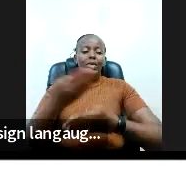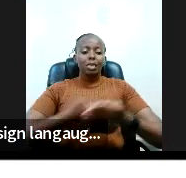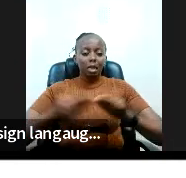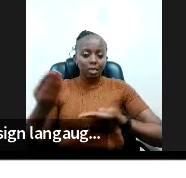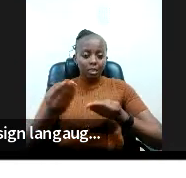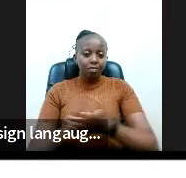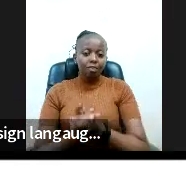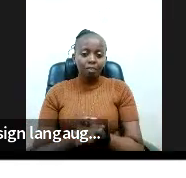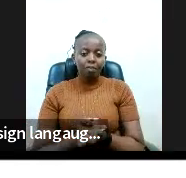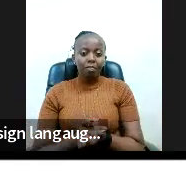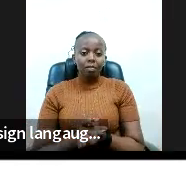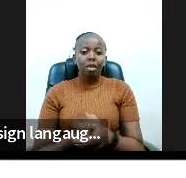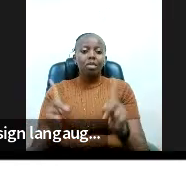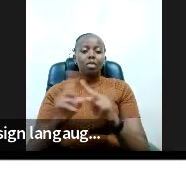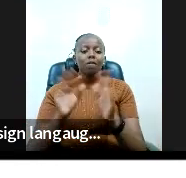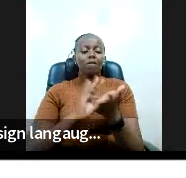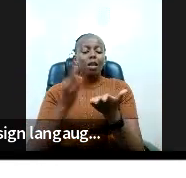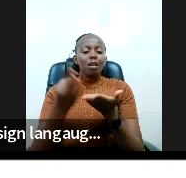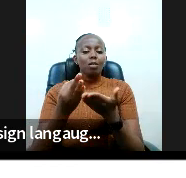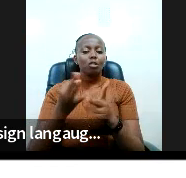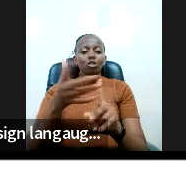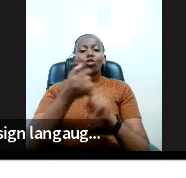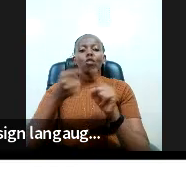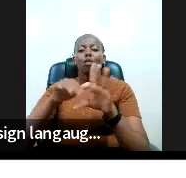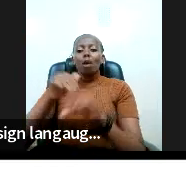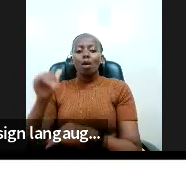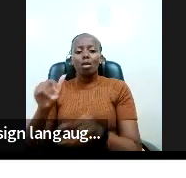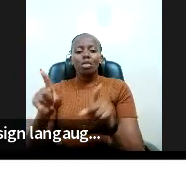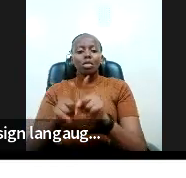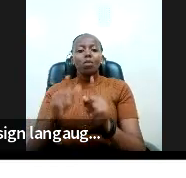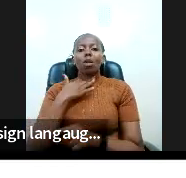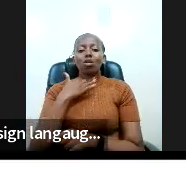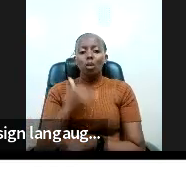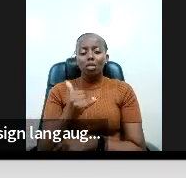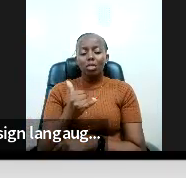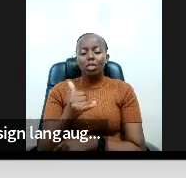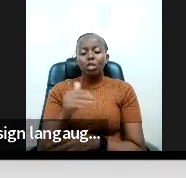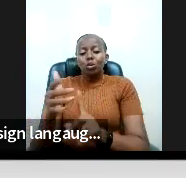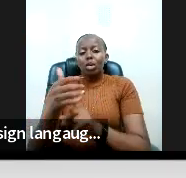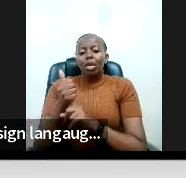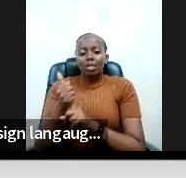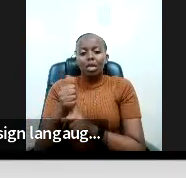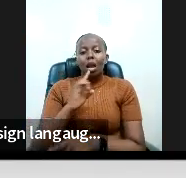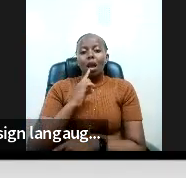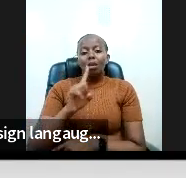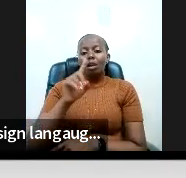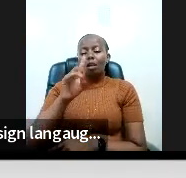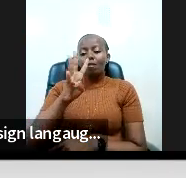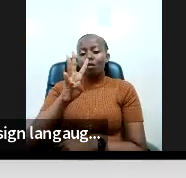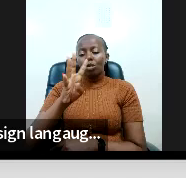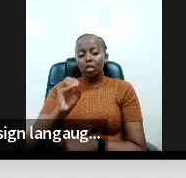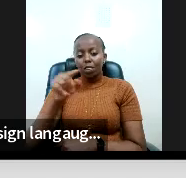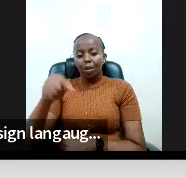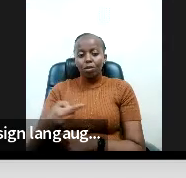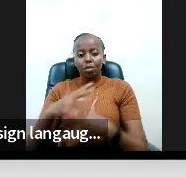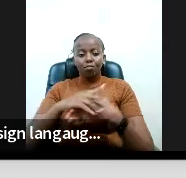sales, and our finance is outsourced. Our ask hence is USD 140,000 for product